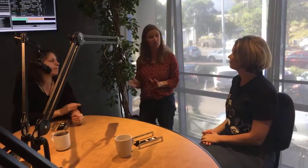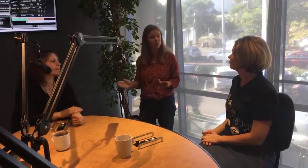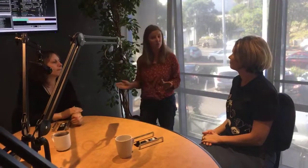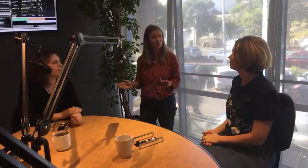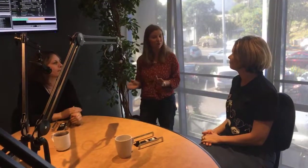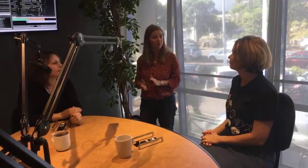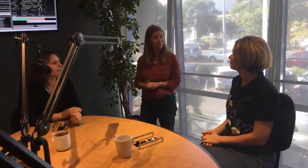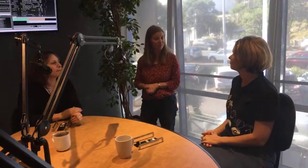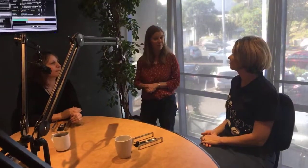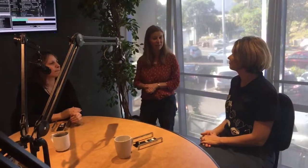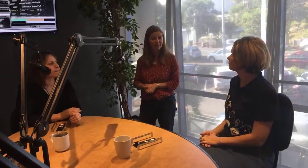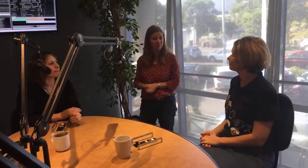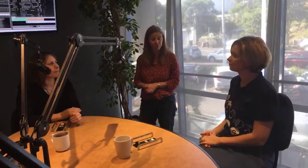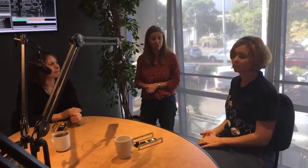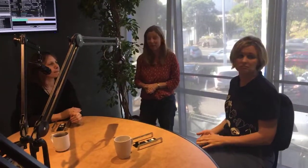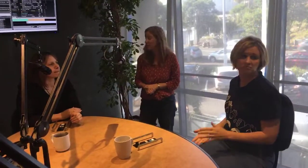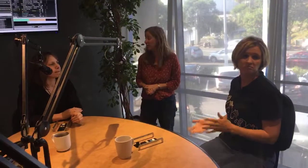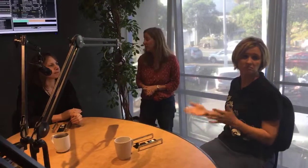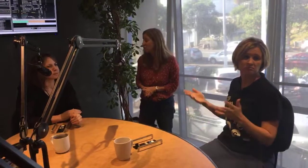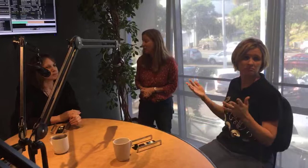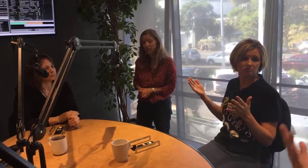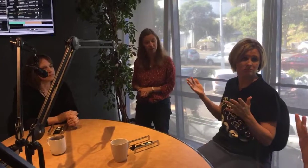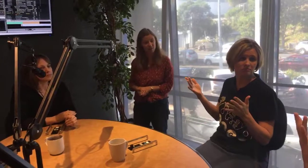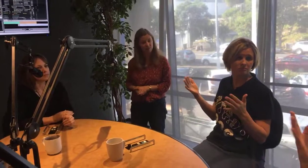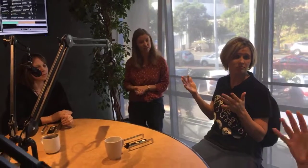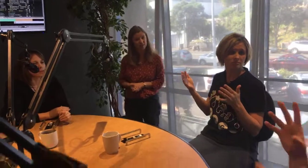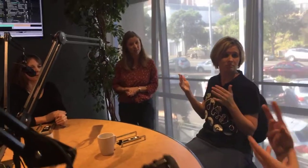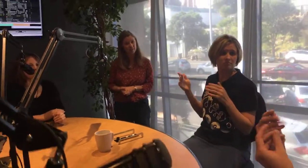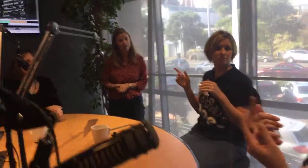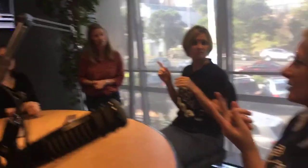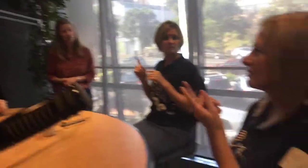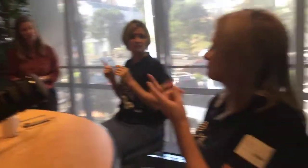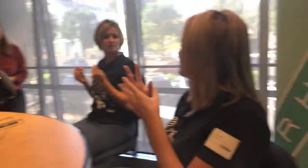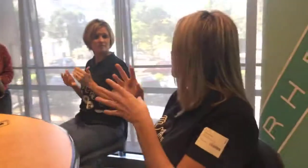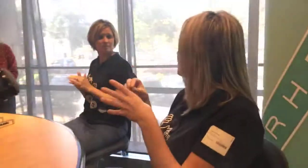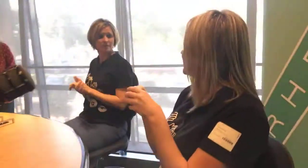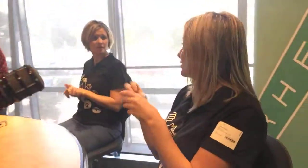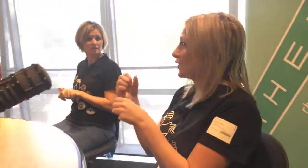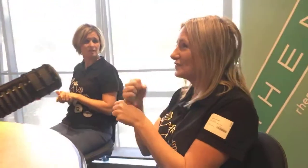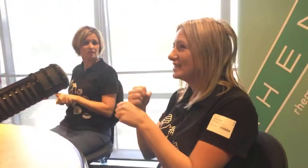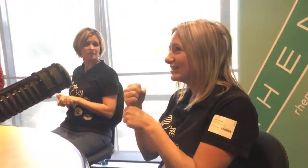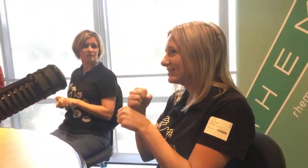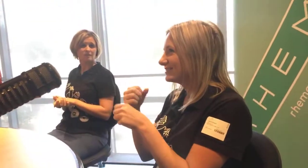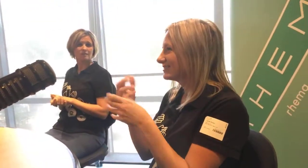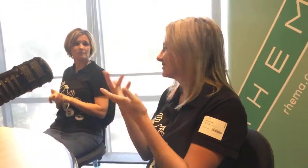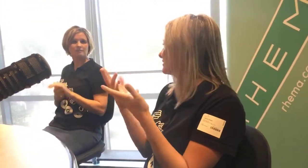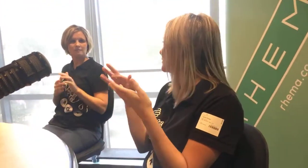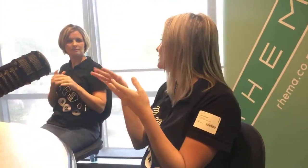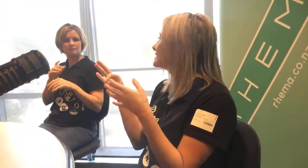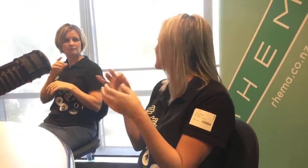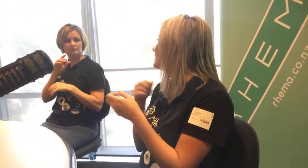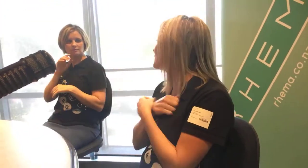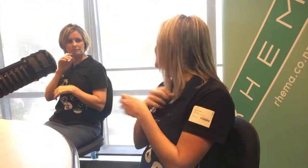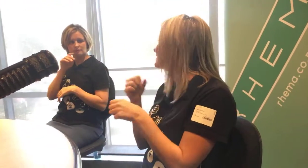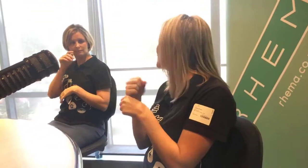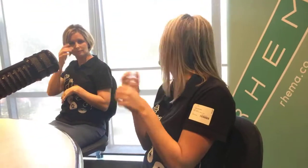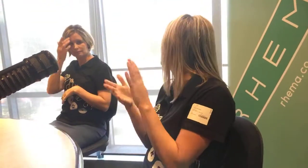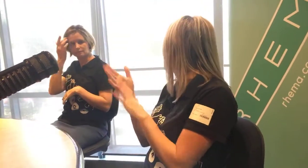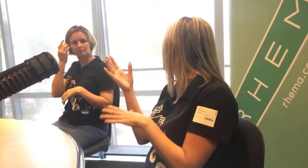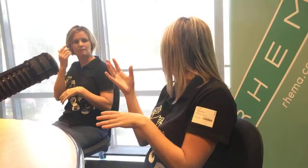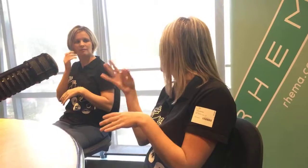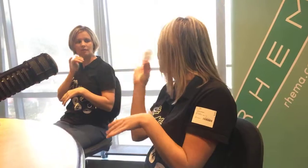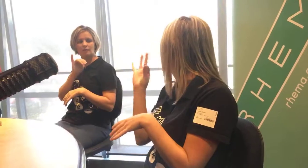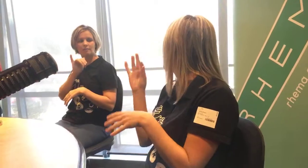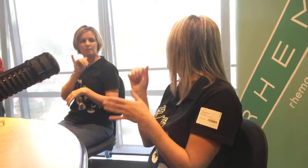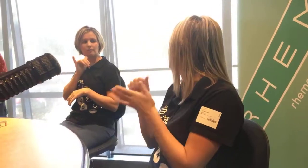One that they can use in a whatever situation. Maybe something involving coffee, coffee. Yeah. Who doesn't Sure. love coffee? Going